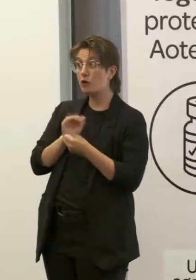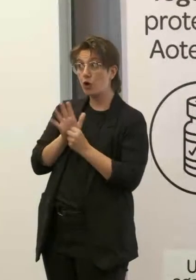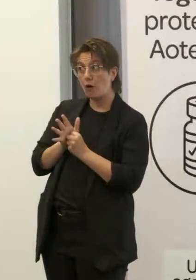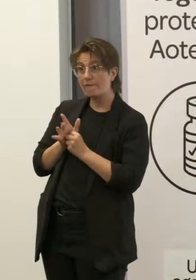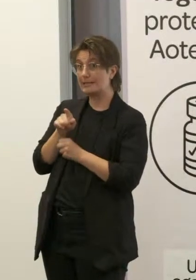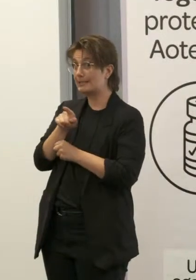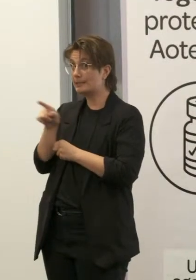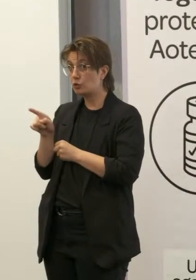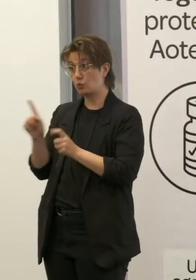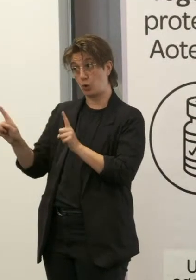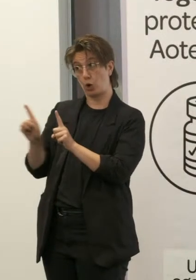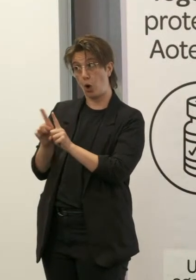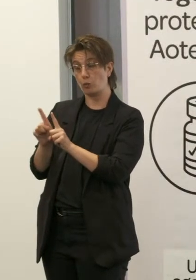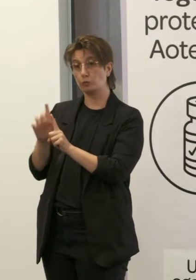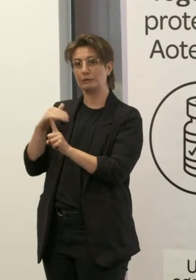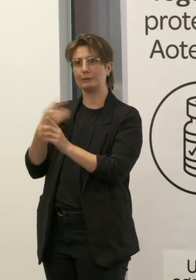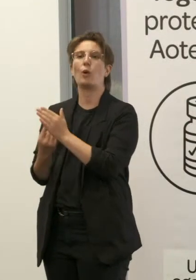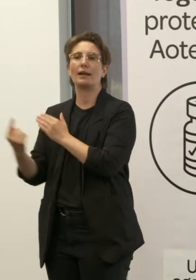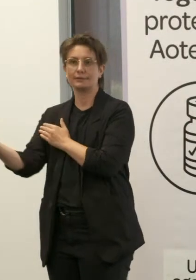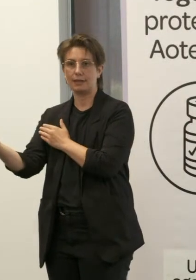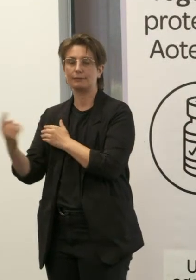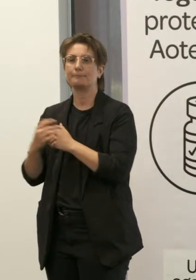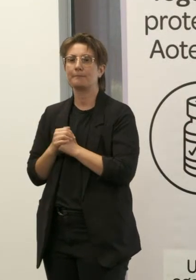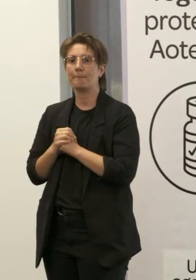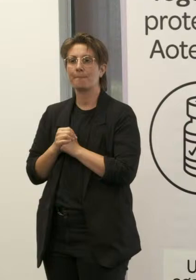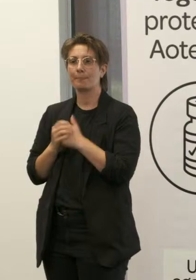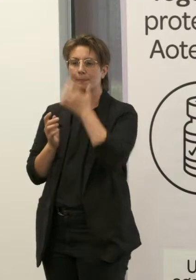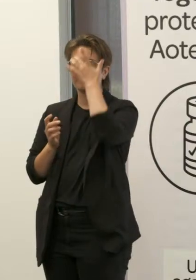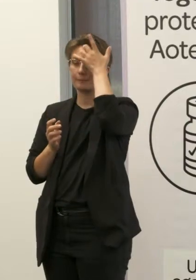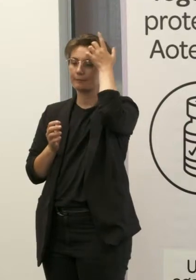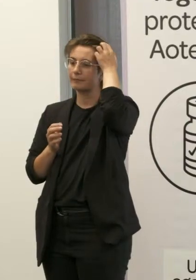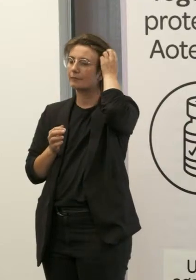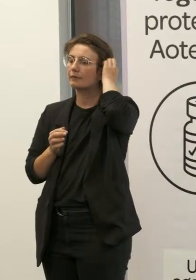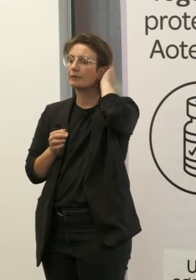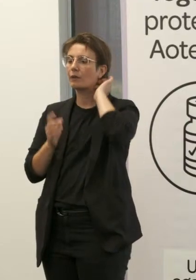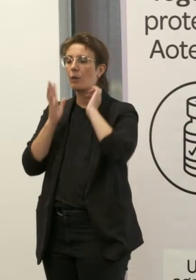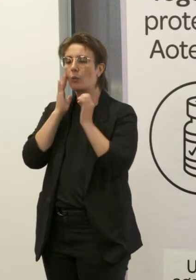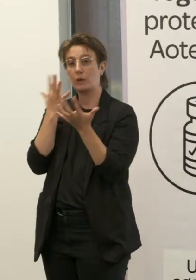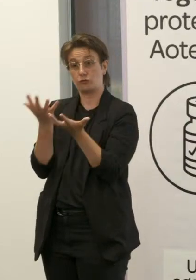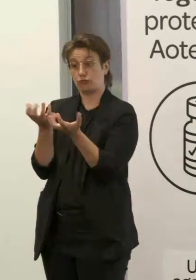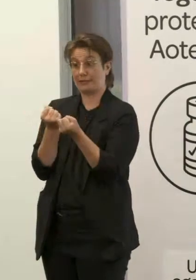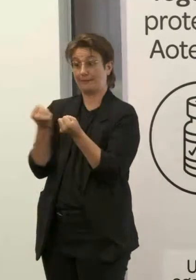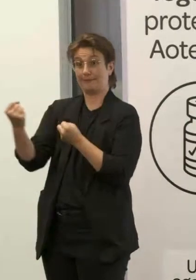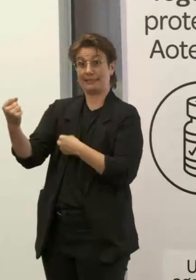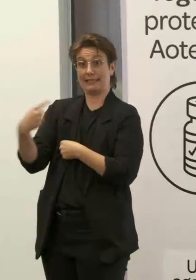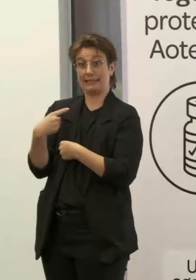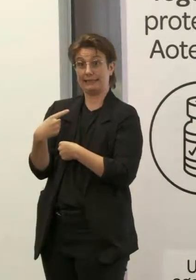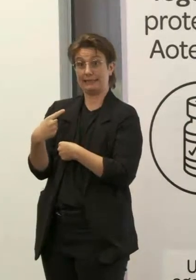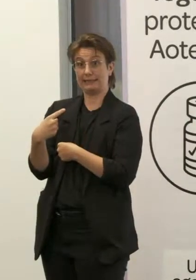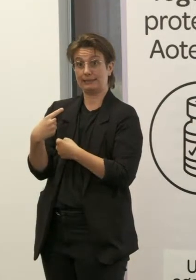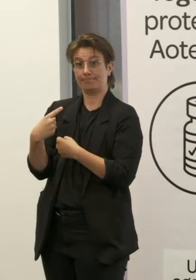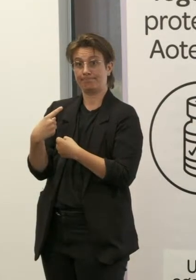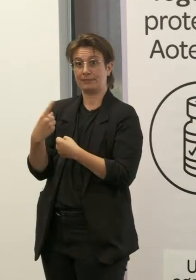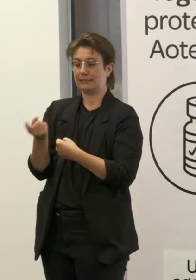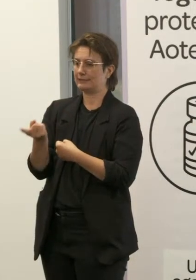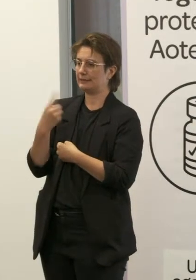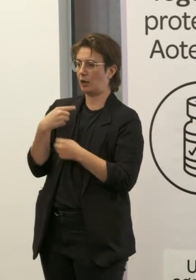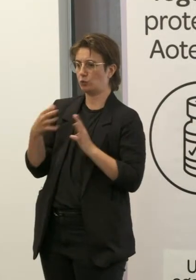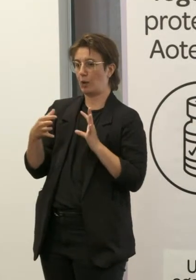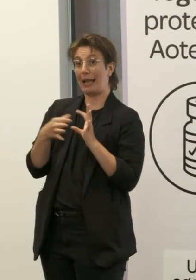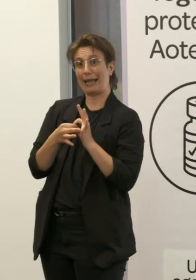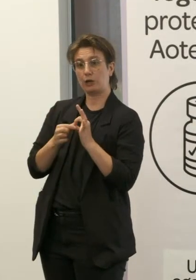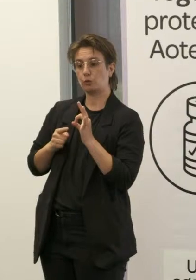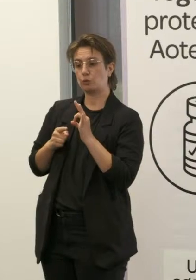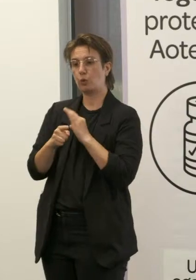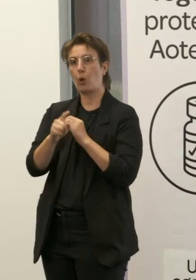out a web-based form to help ensure that they receive any health or other supports that they might need to help